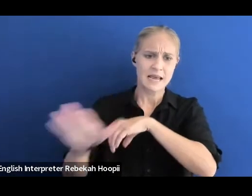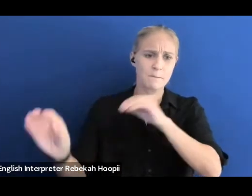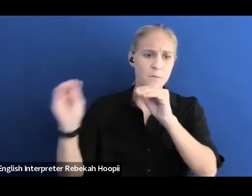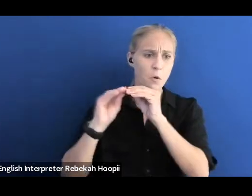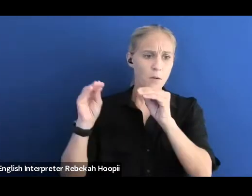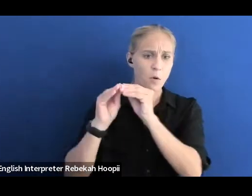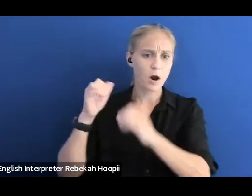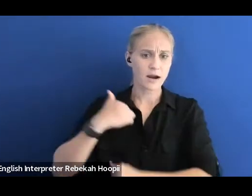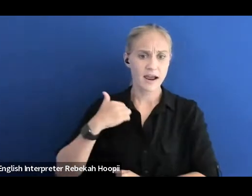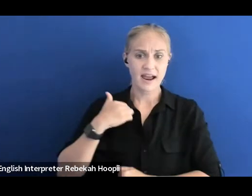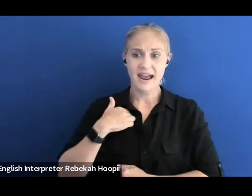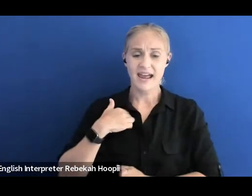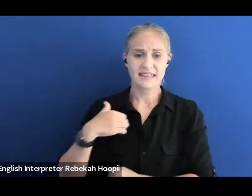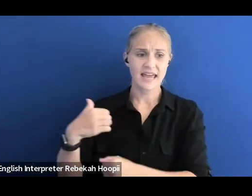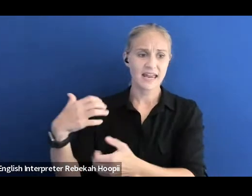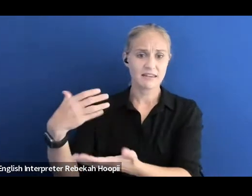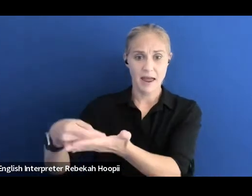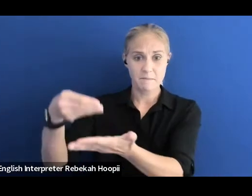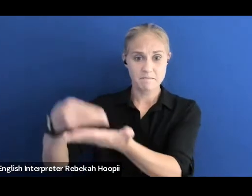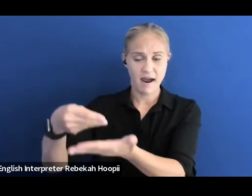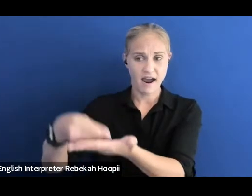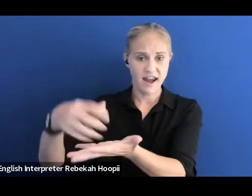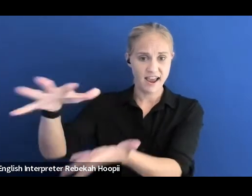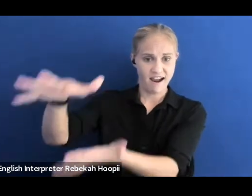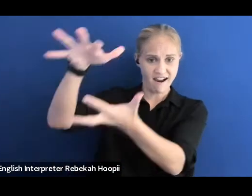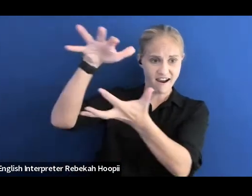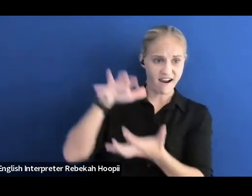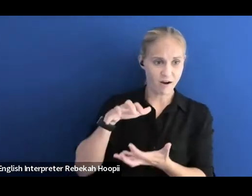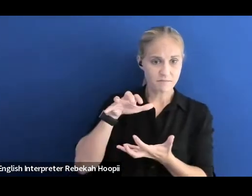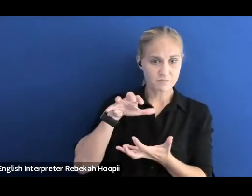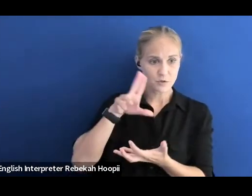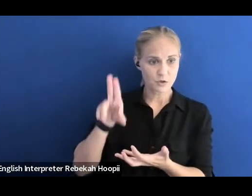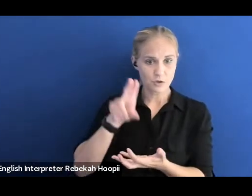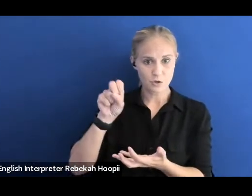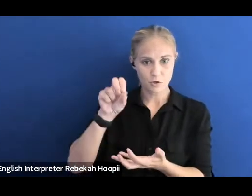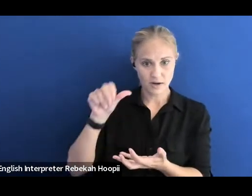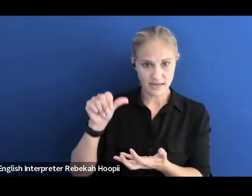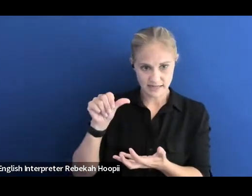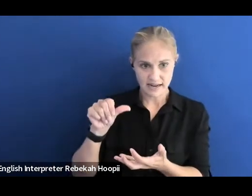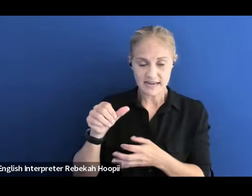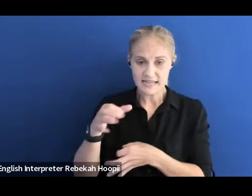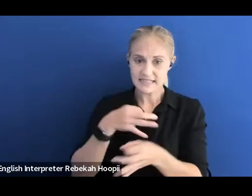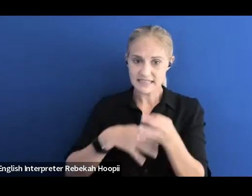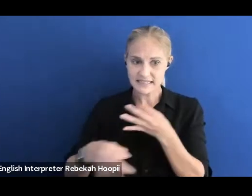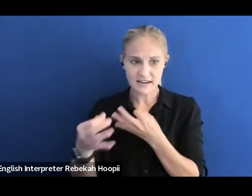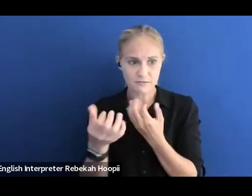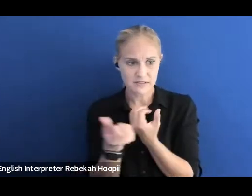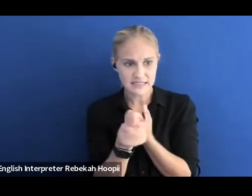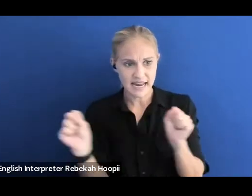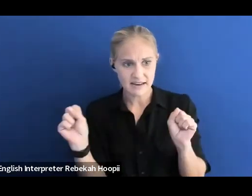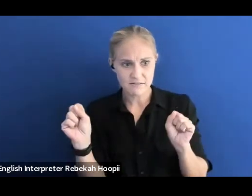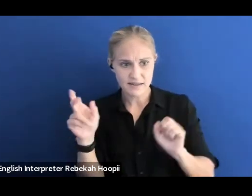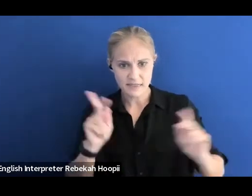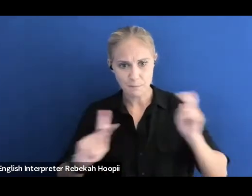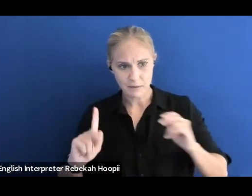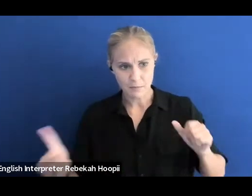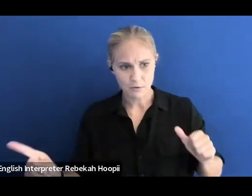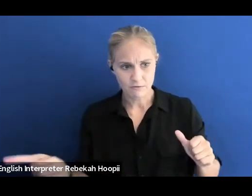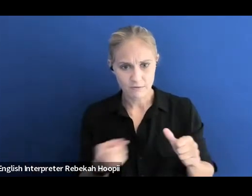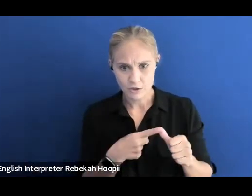the money back to the United States and says, feed your own people first. We don't want the money.